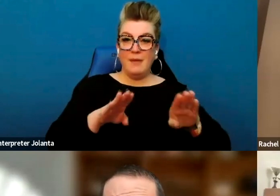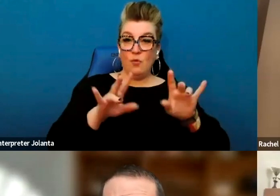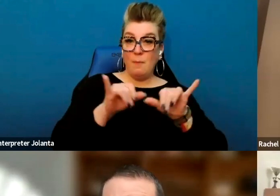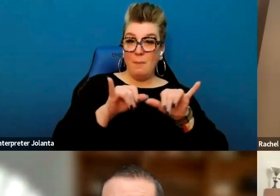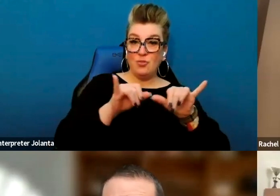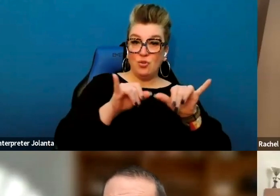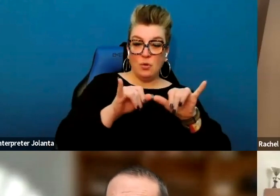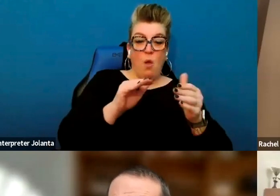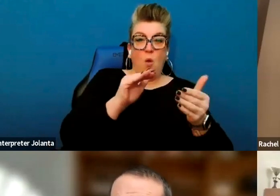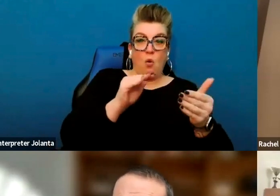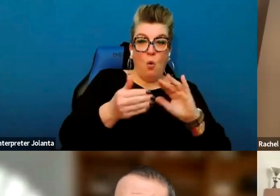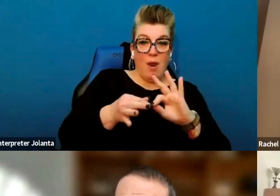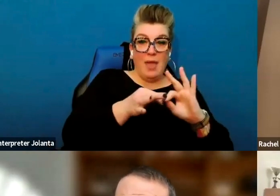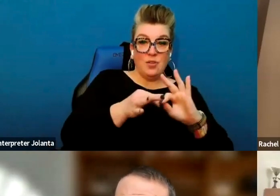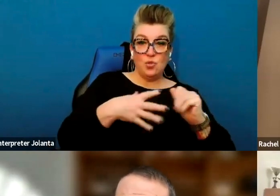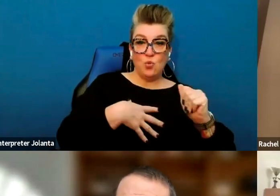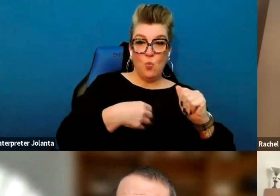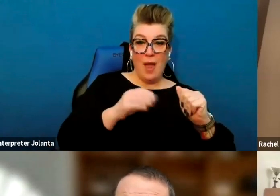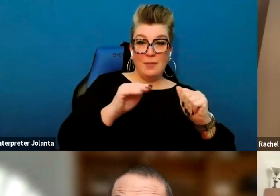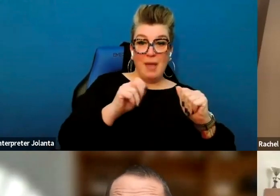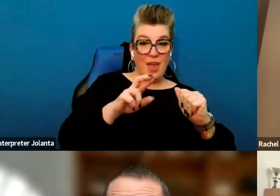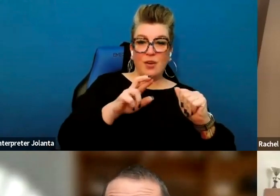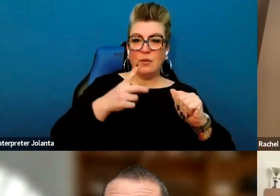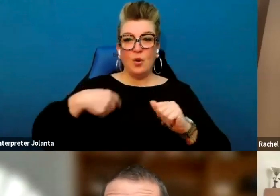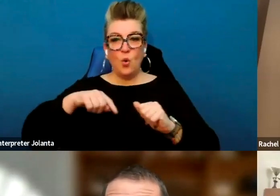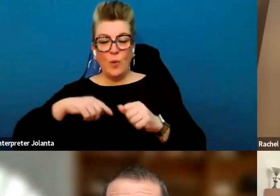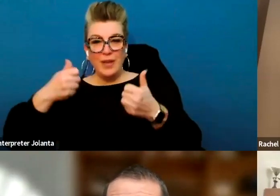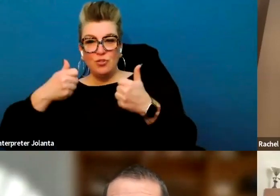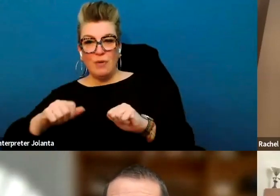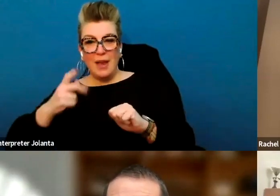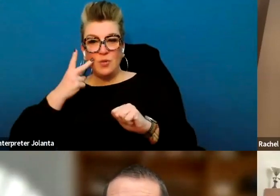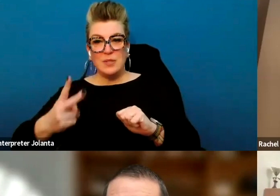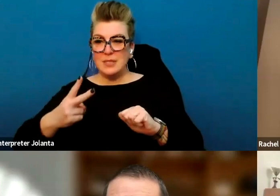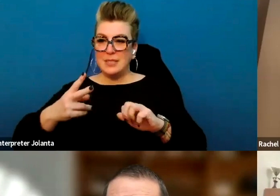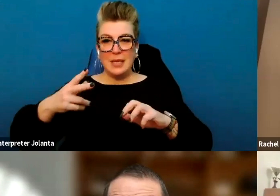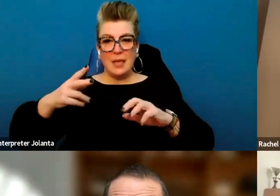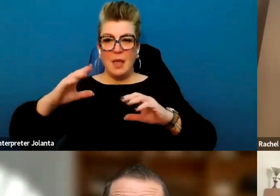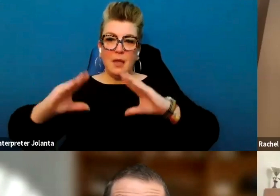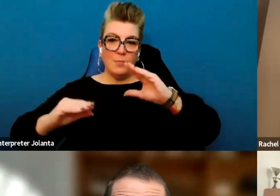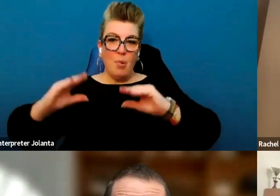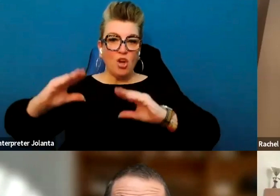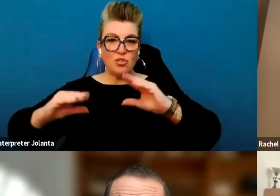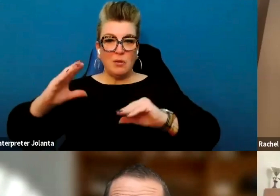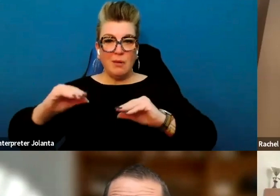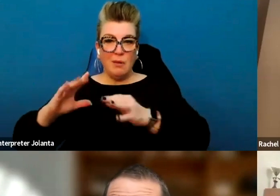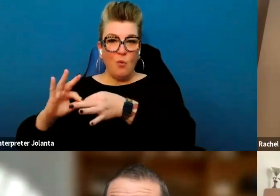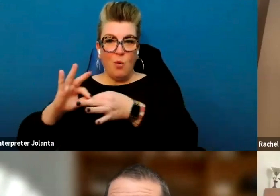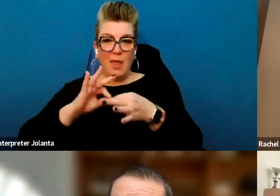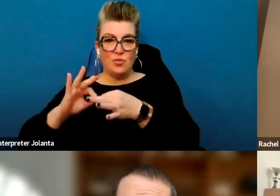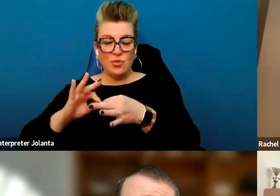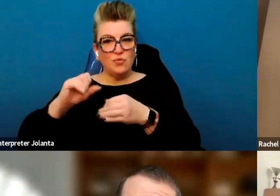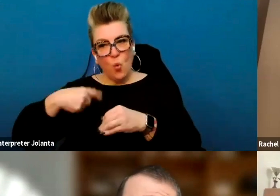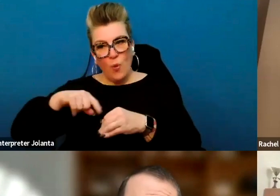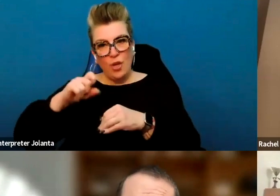to white matter, we tried to look at partial correlations to get an index of specificity of the